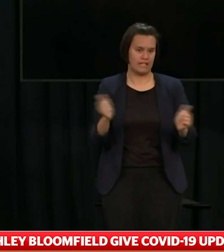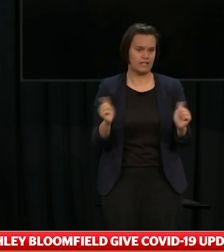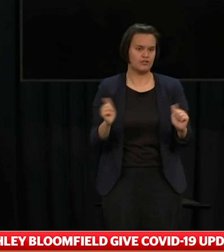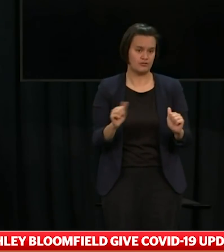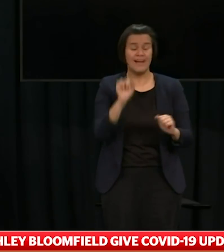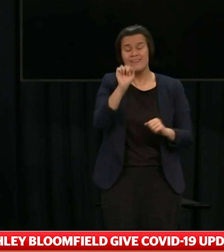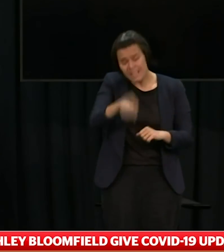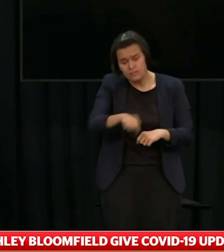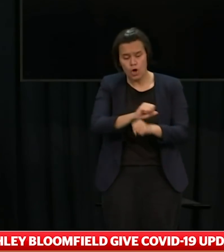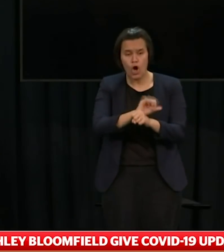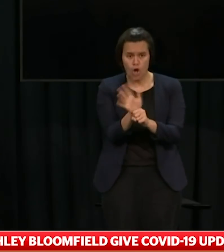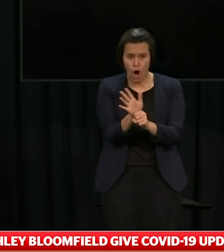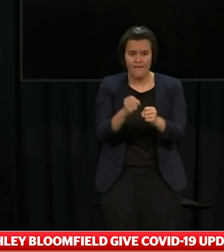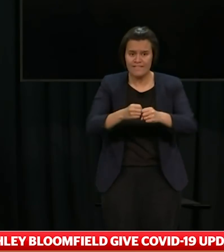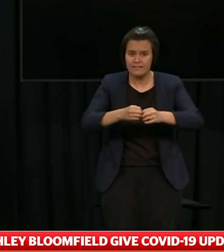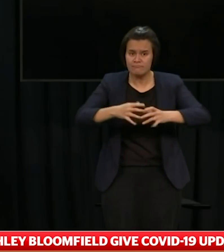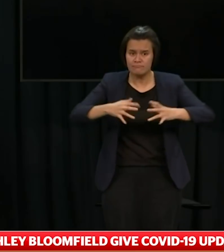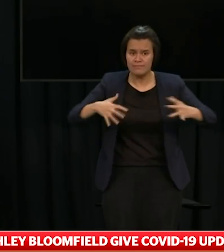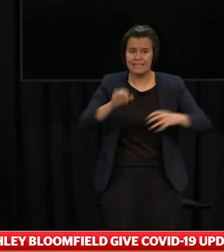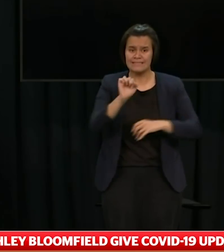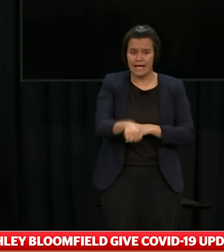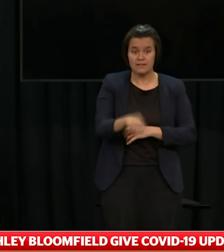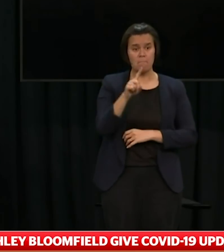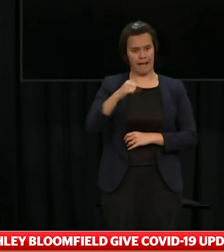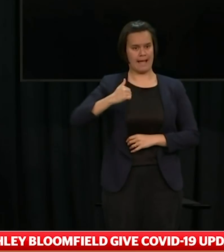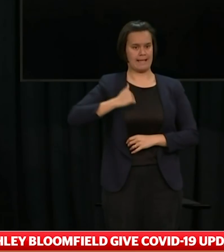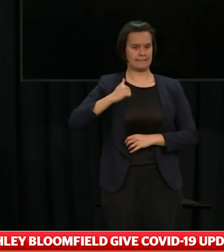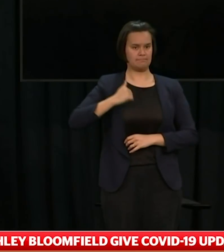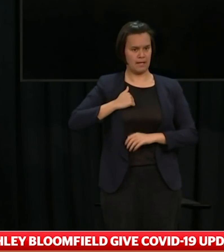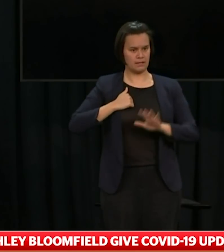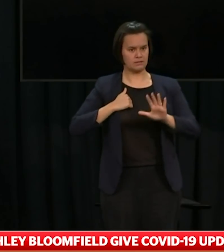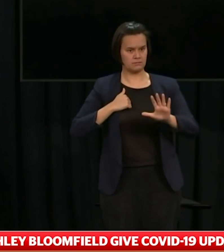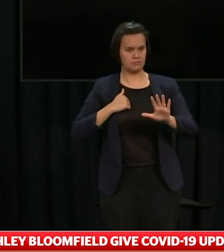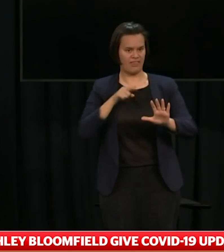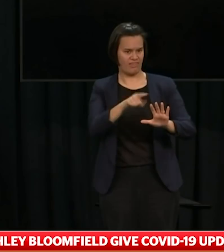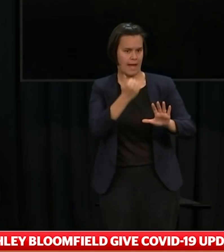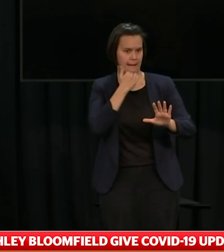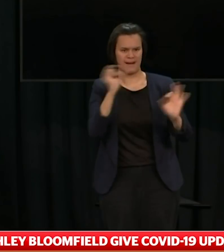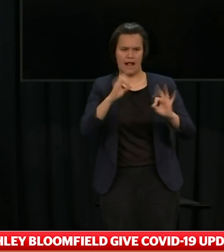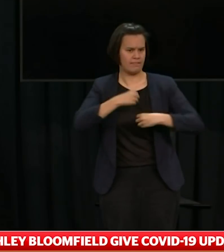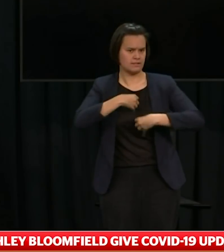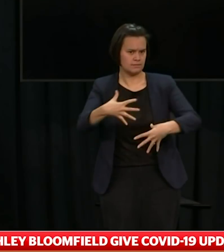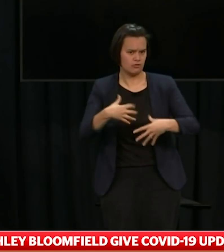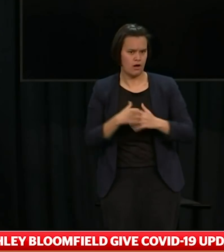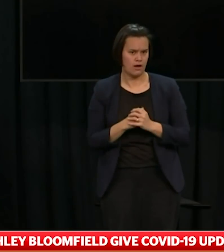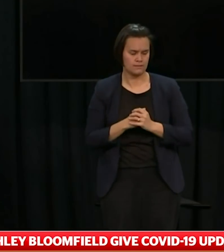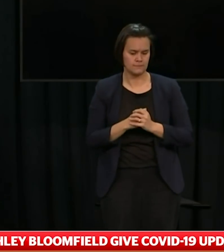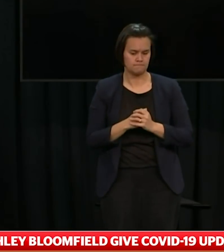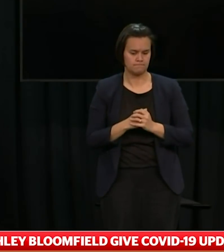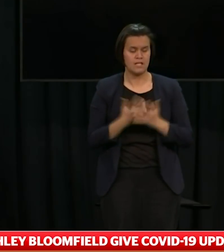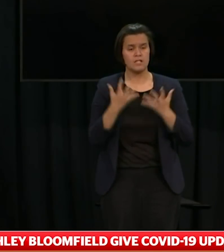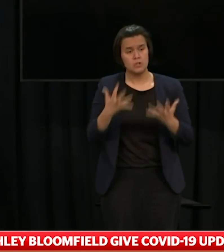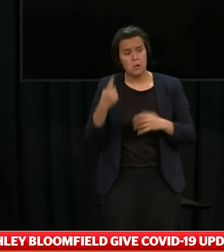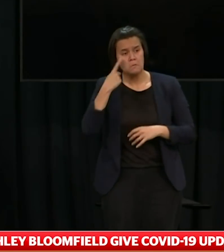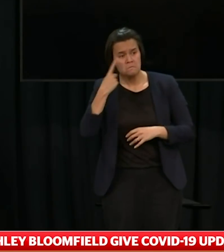growing, remain within some of our expectations as modelled. And the public health assessment of the impact of